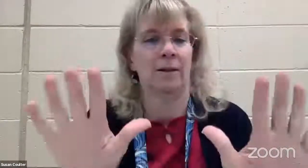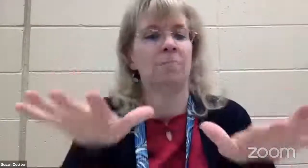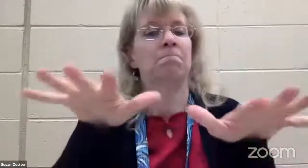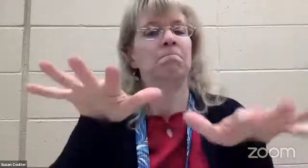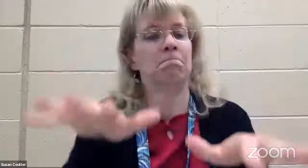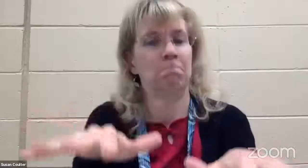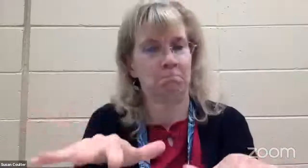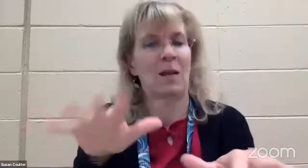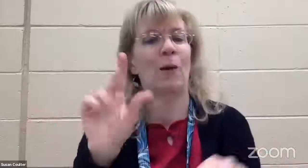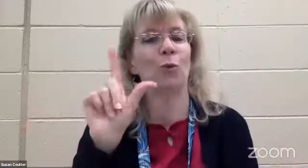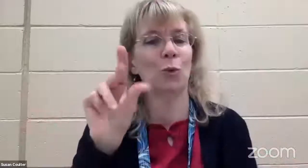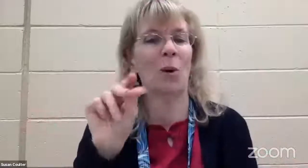I understand.